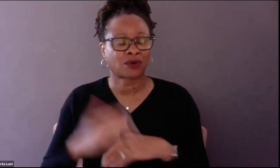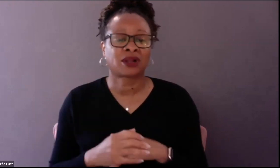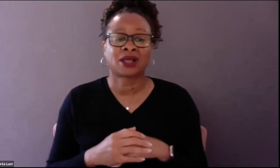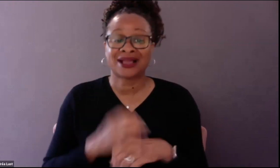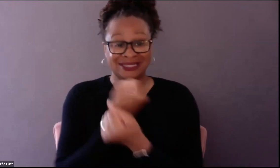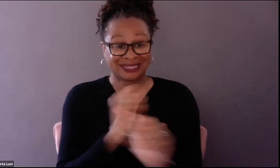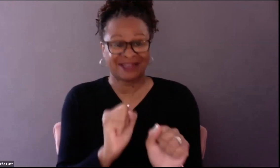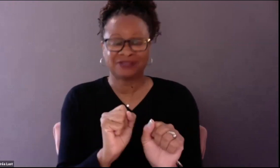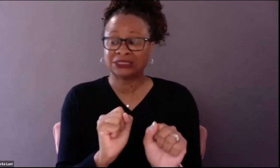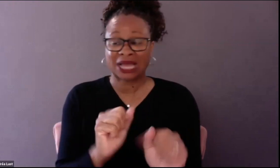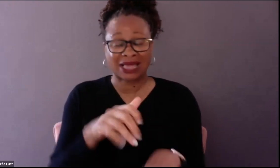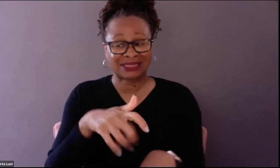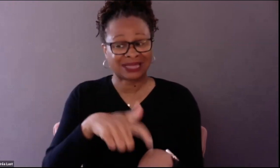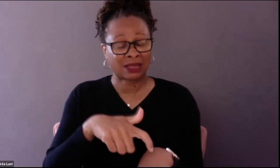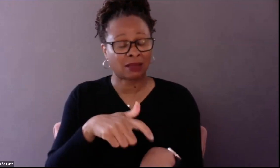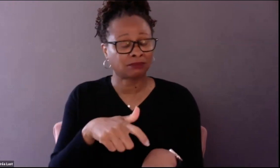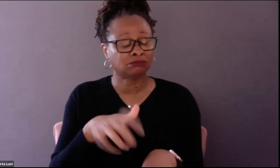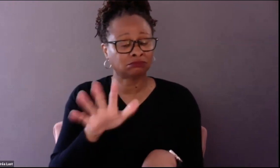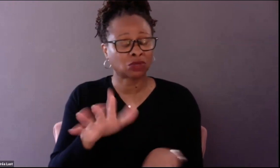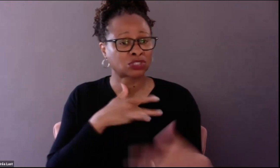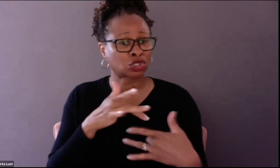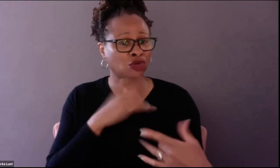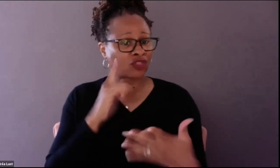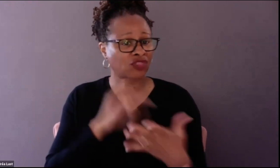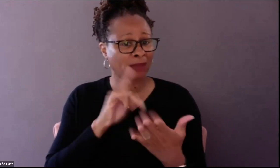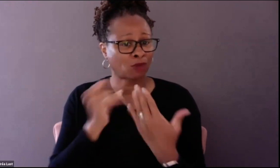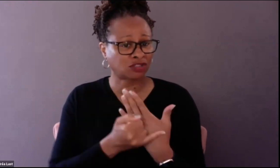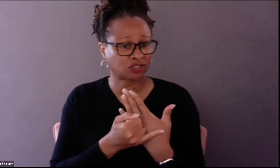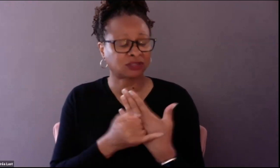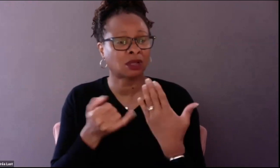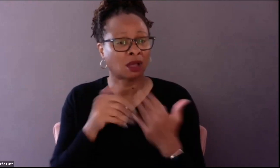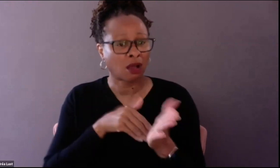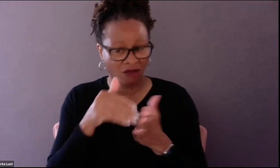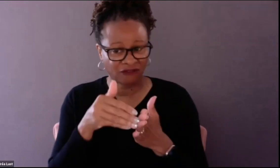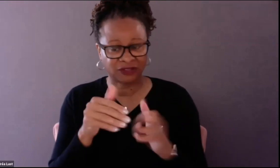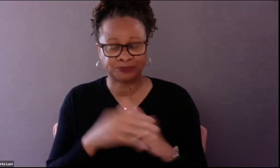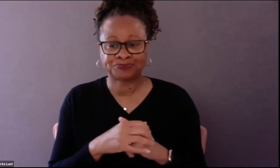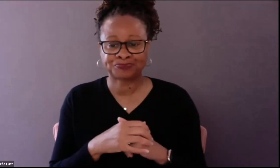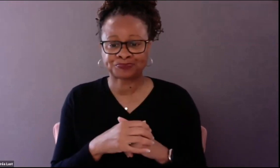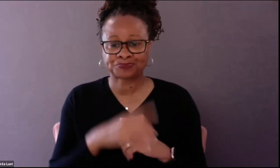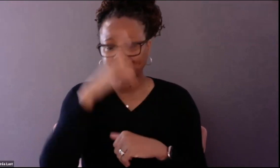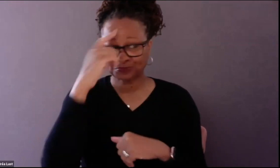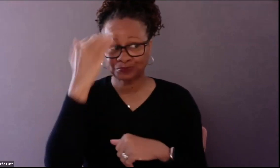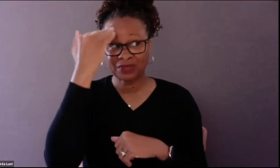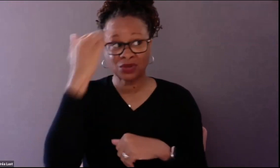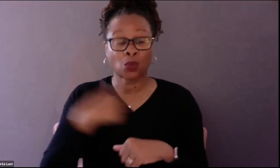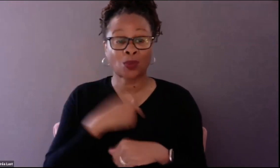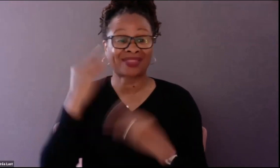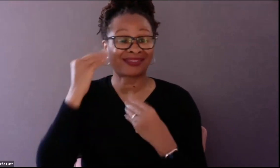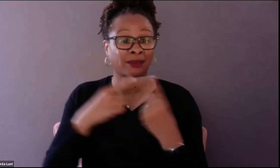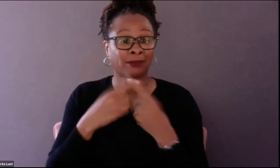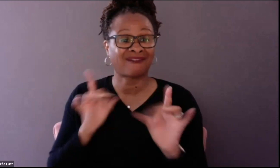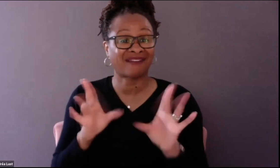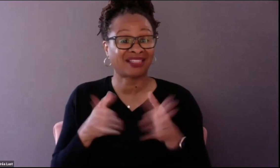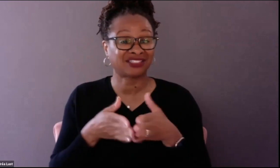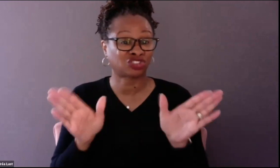a concern for that project quite a bit because that we were thinking about violence in general,